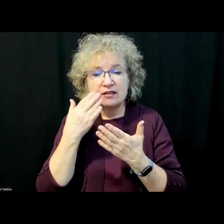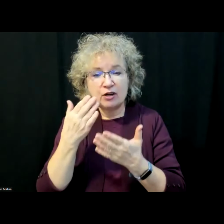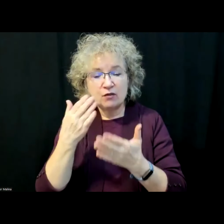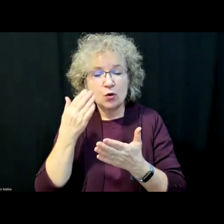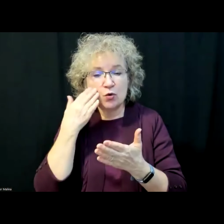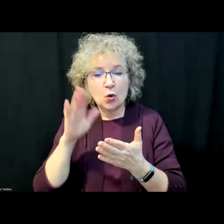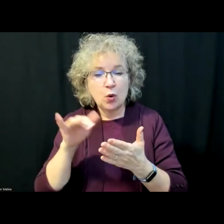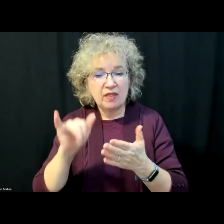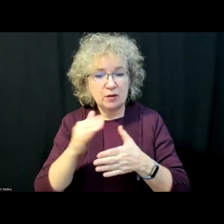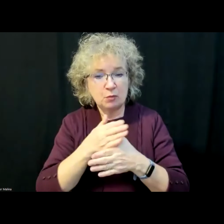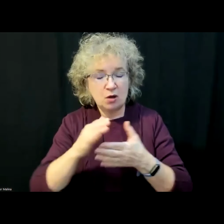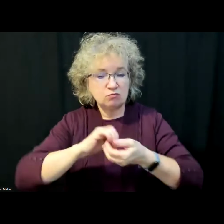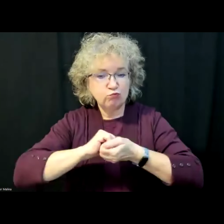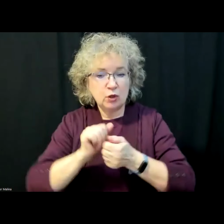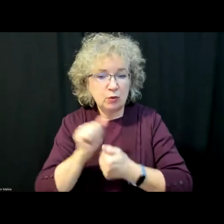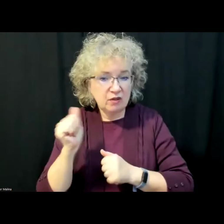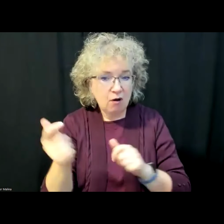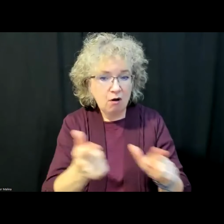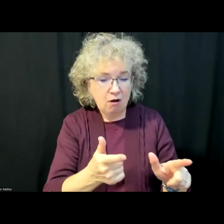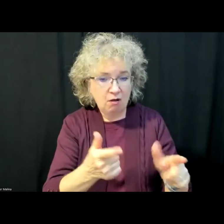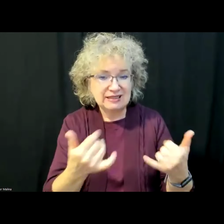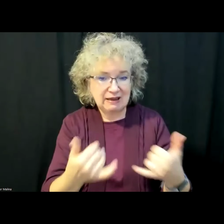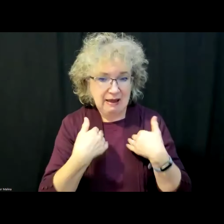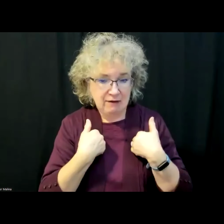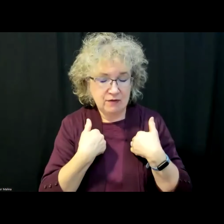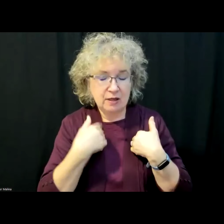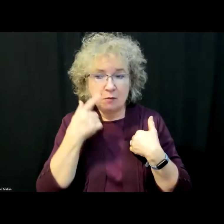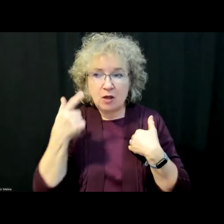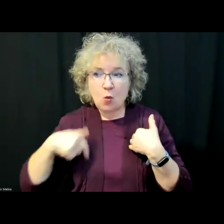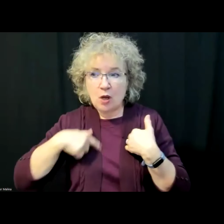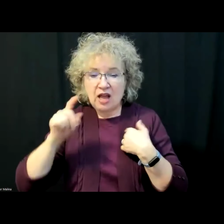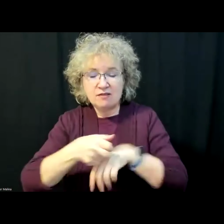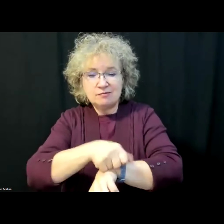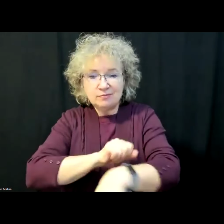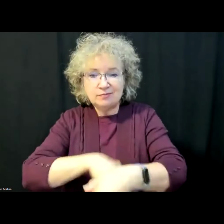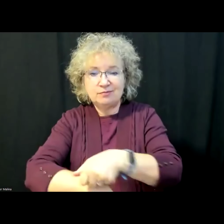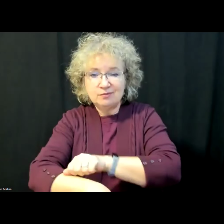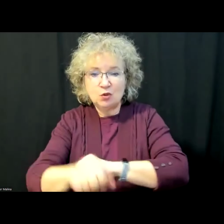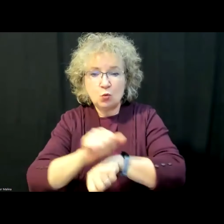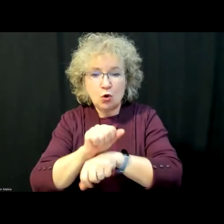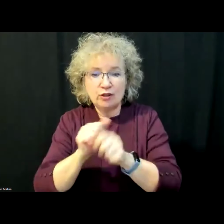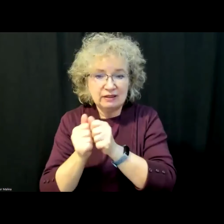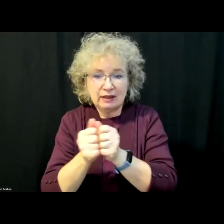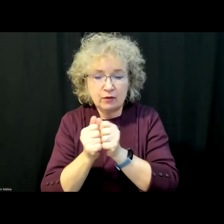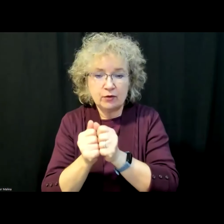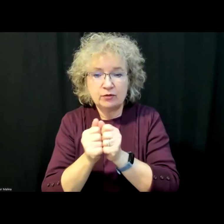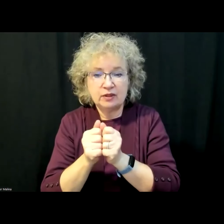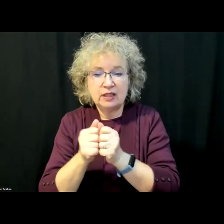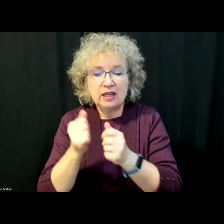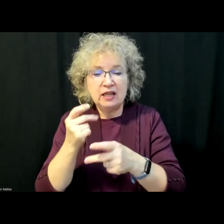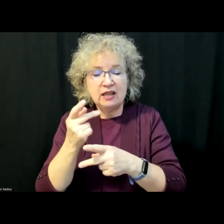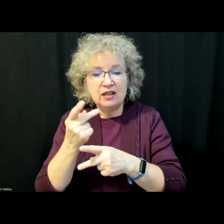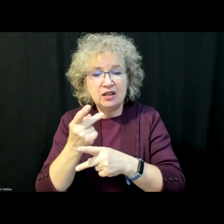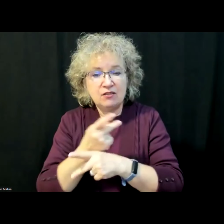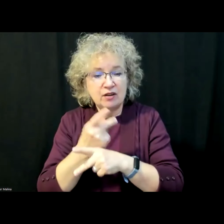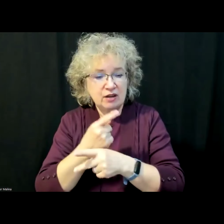with all of you, because we're all going to have to get in there together and, you know, figure out what, what the new, new